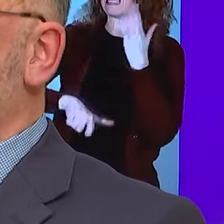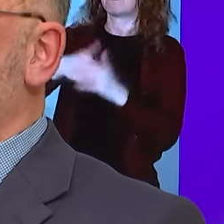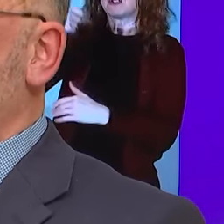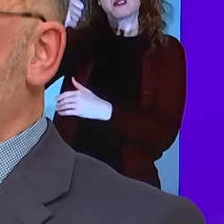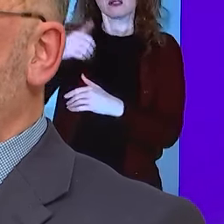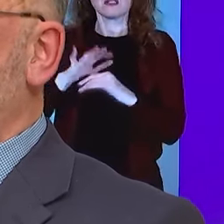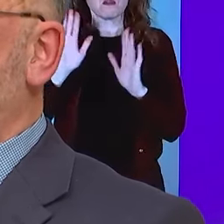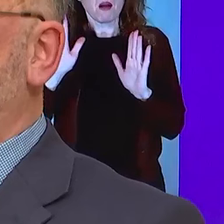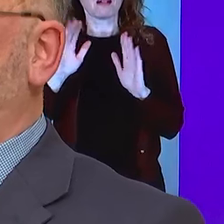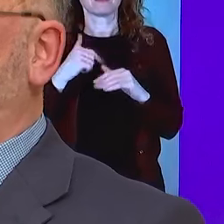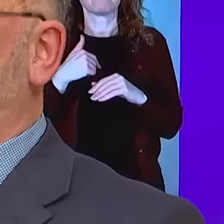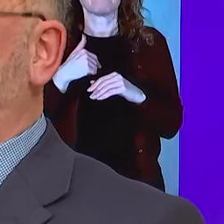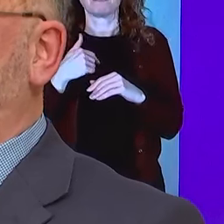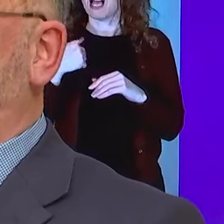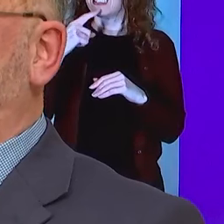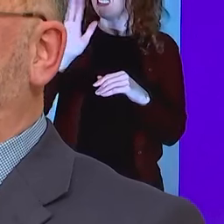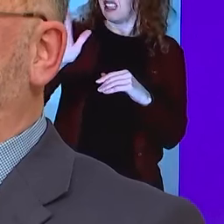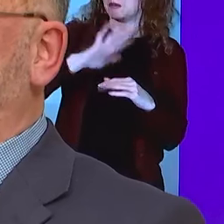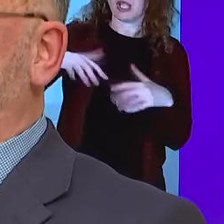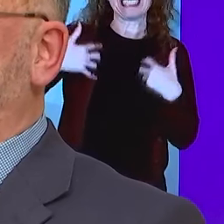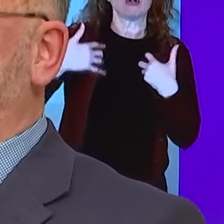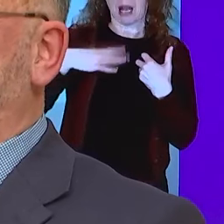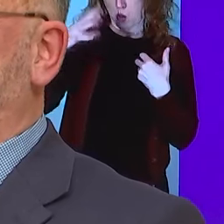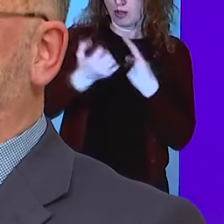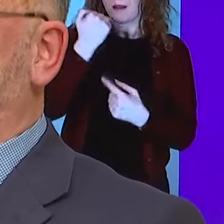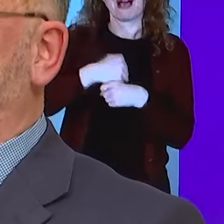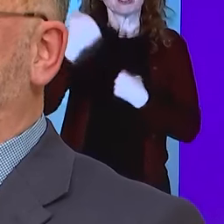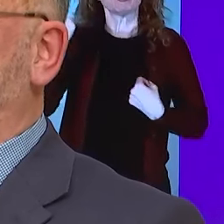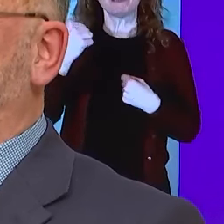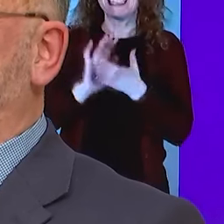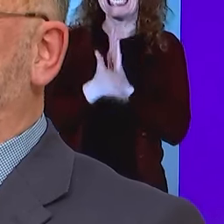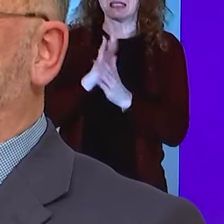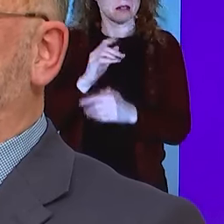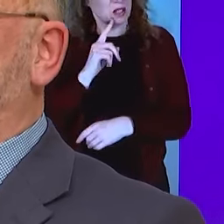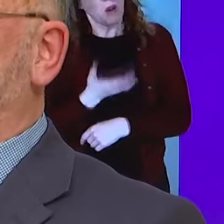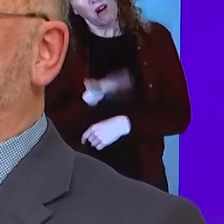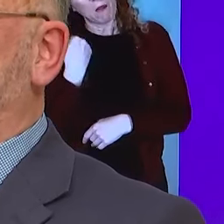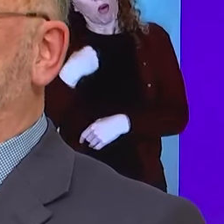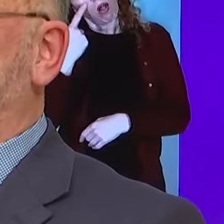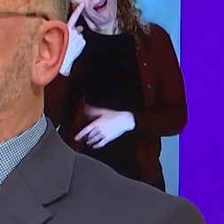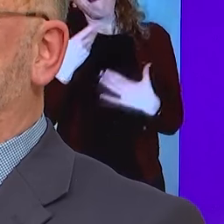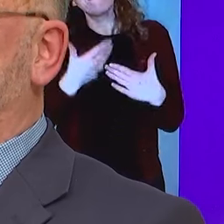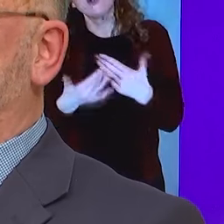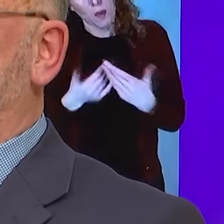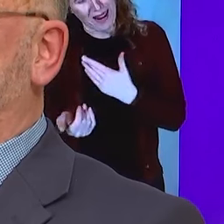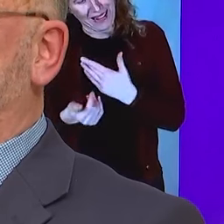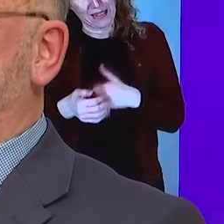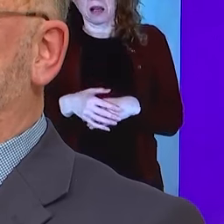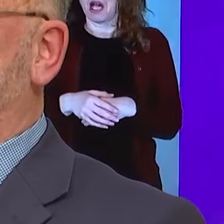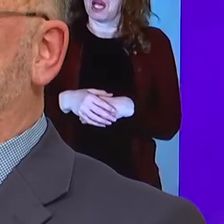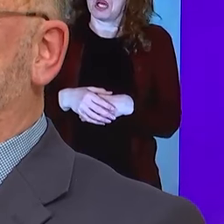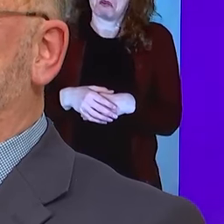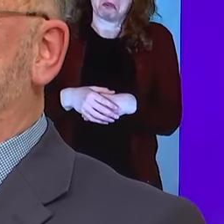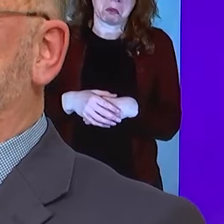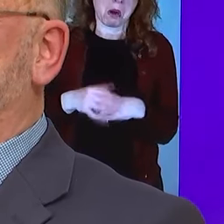I'm just here to get my degree and that's it. She said, well, come along, give it a shot. So